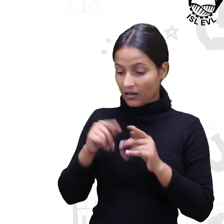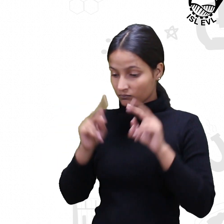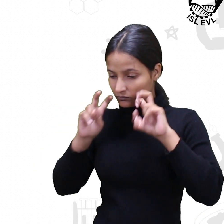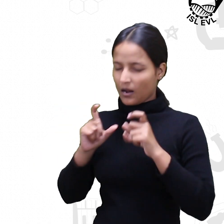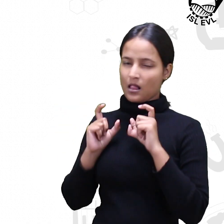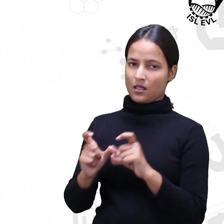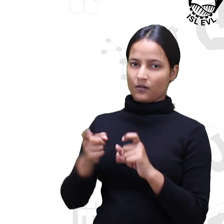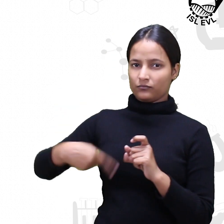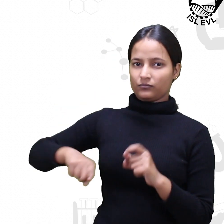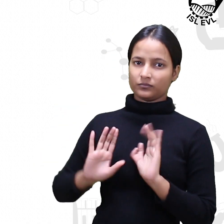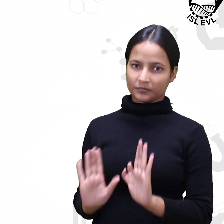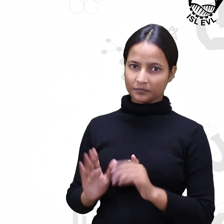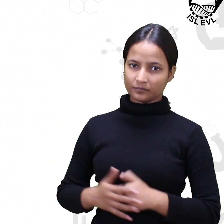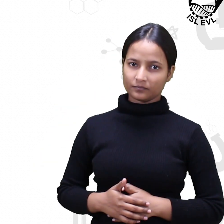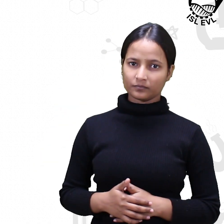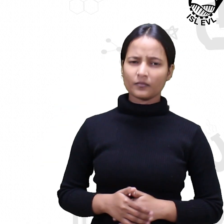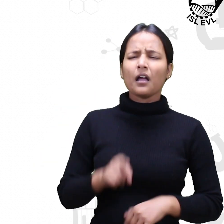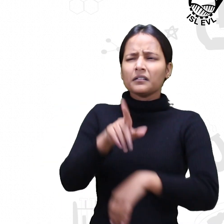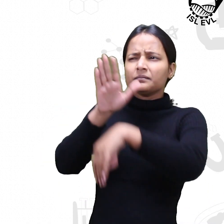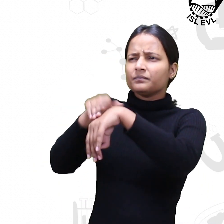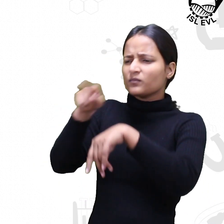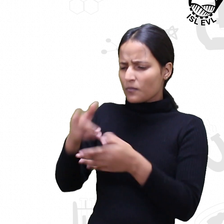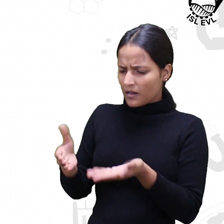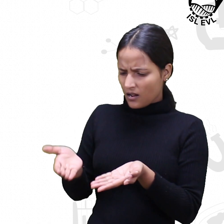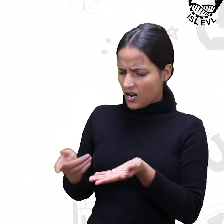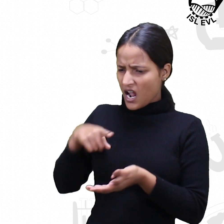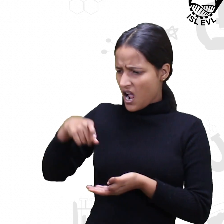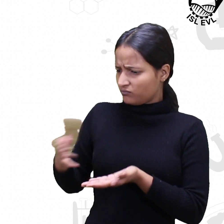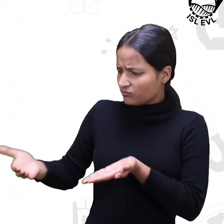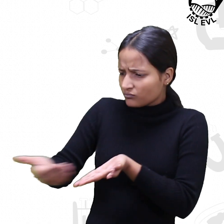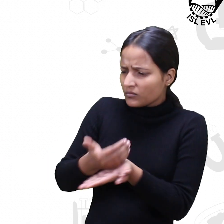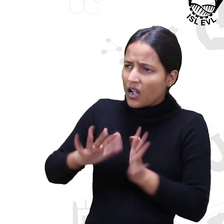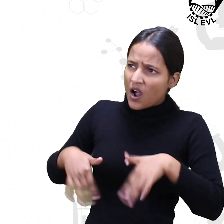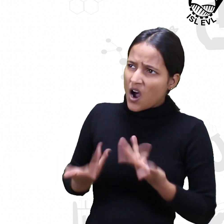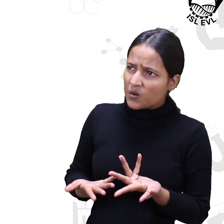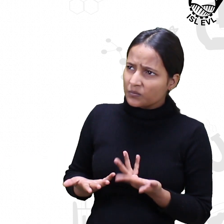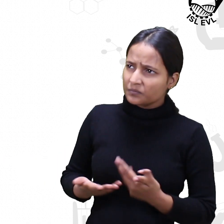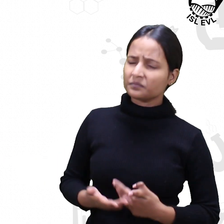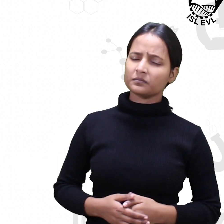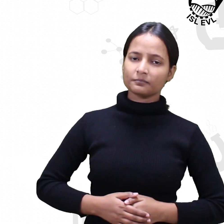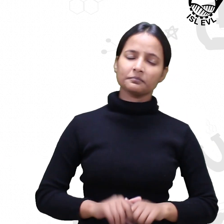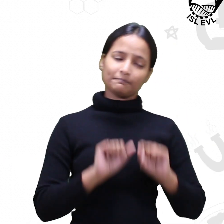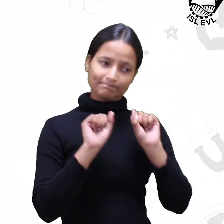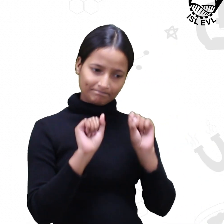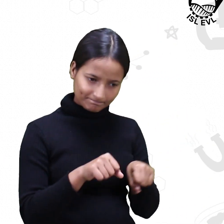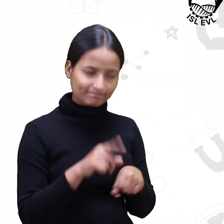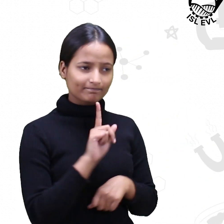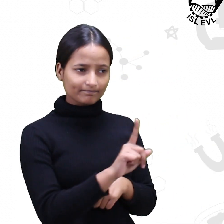careful in thinking of the kind of experiments we need to do with them. How do you get the microbes from the oral cavity? So